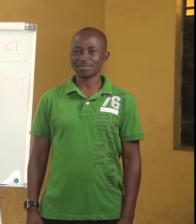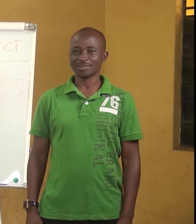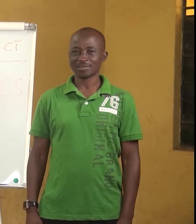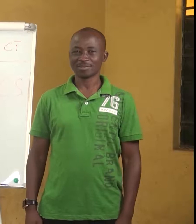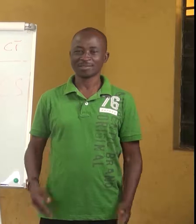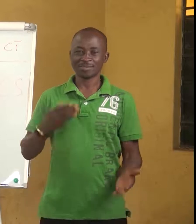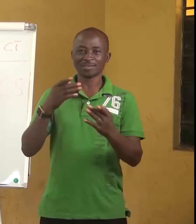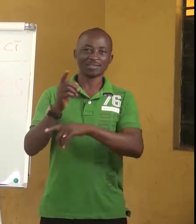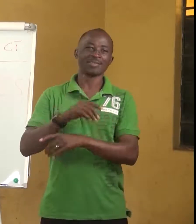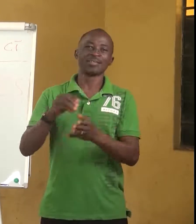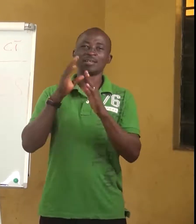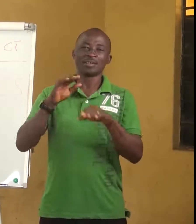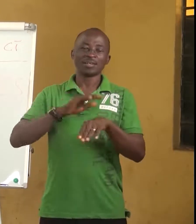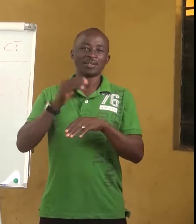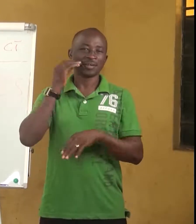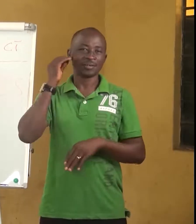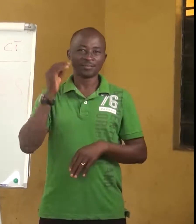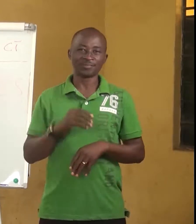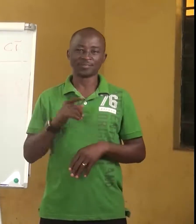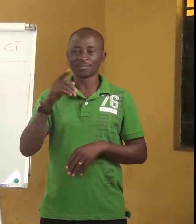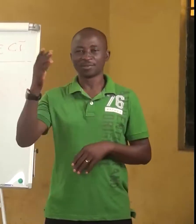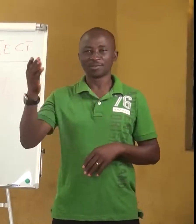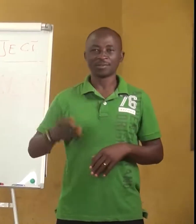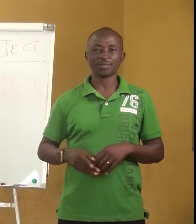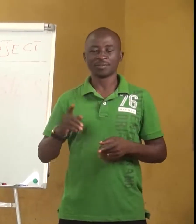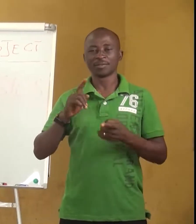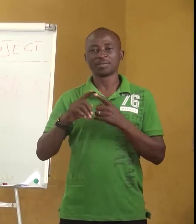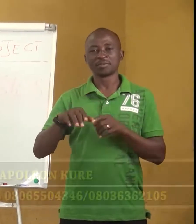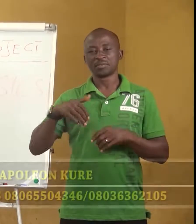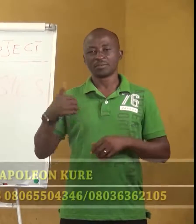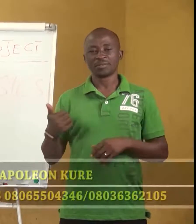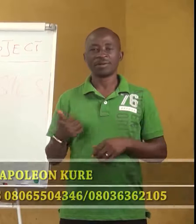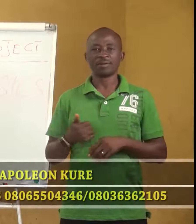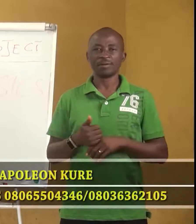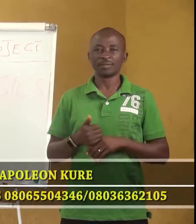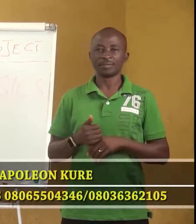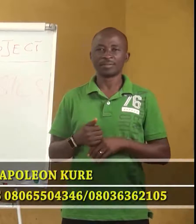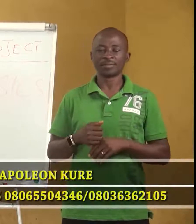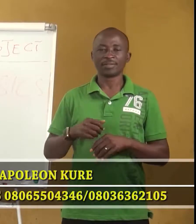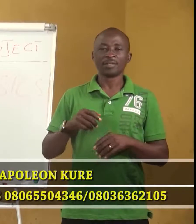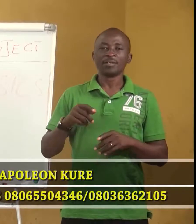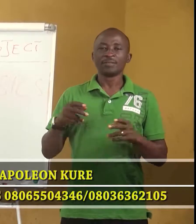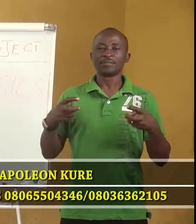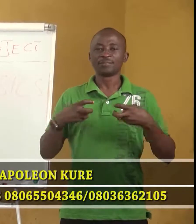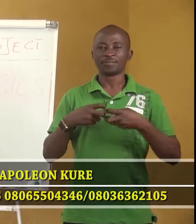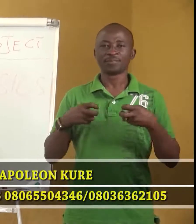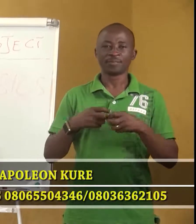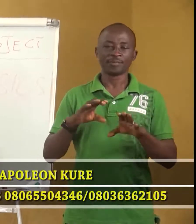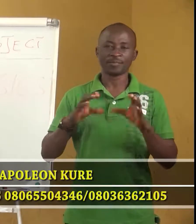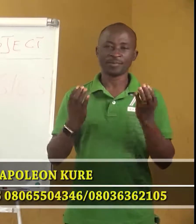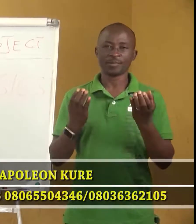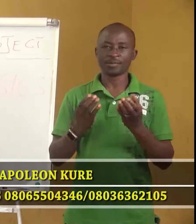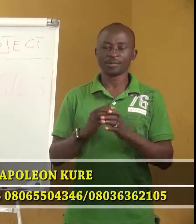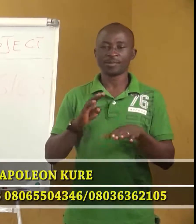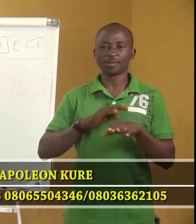Good day, learners at home. You are welcome to yet another physics lesson